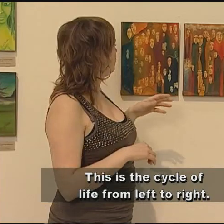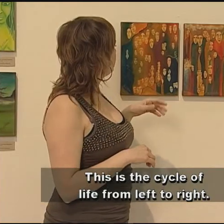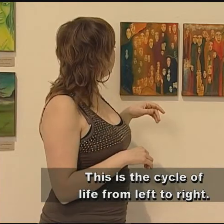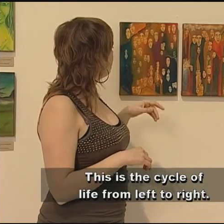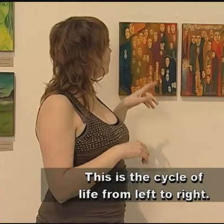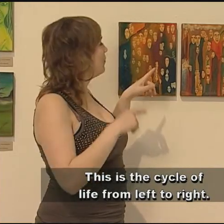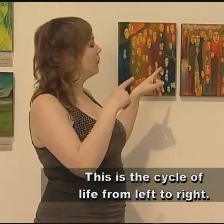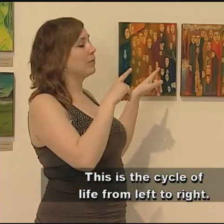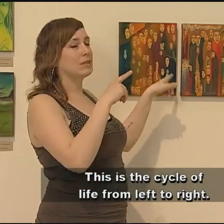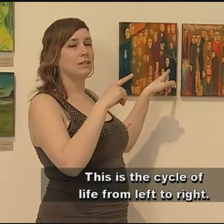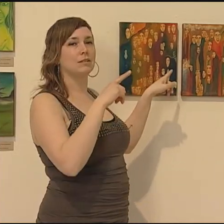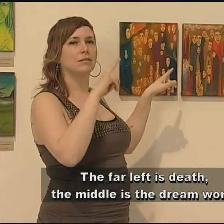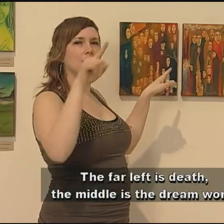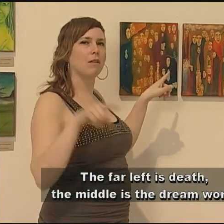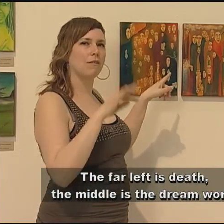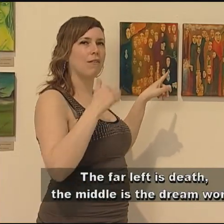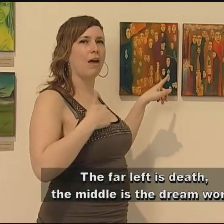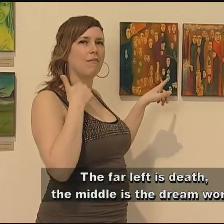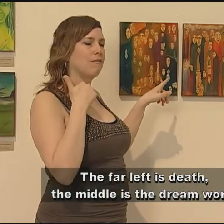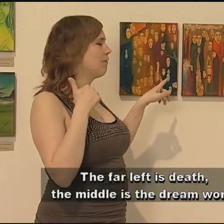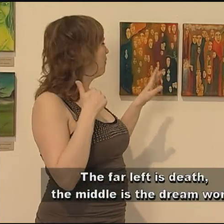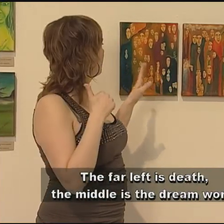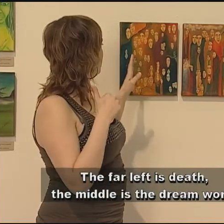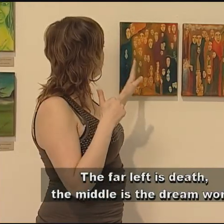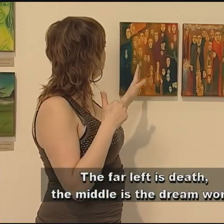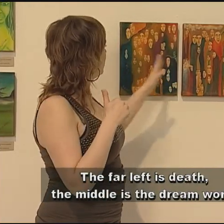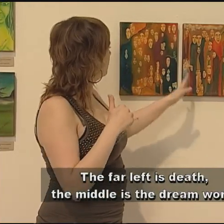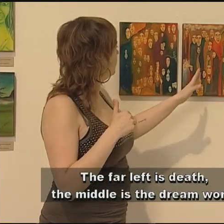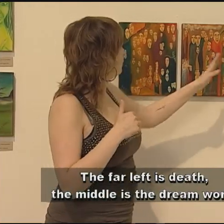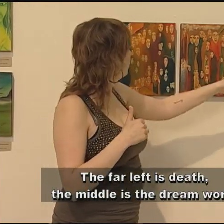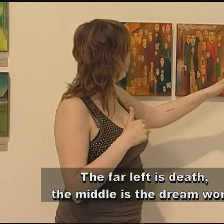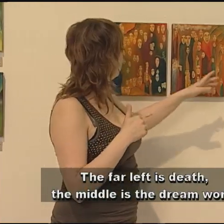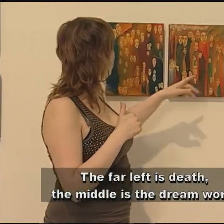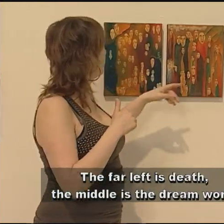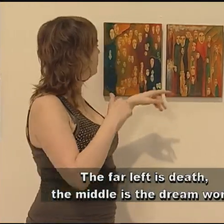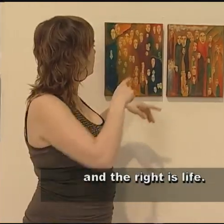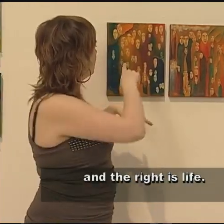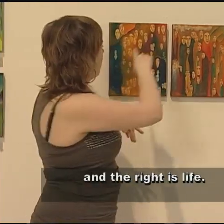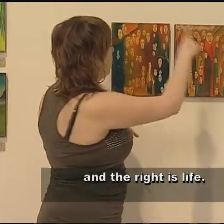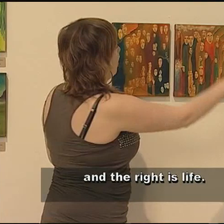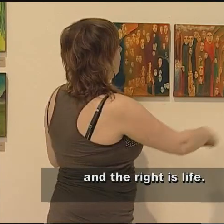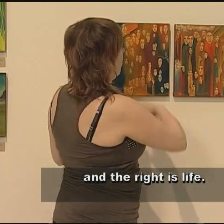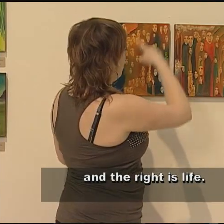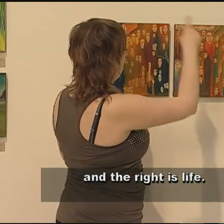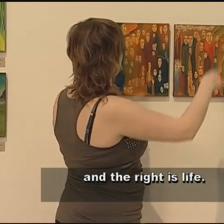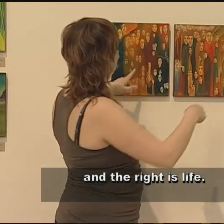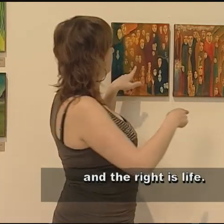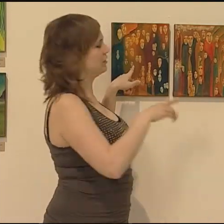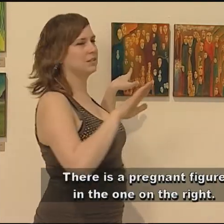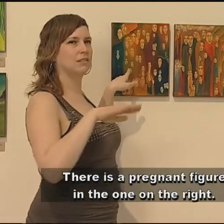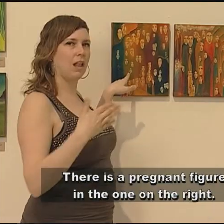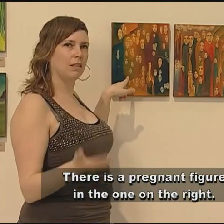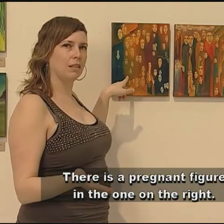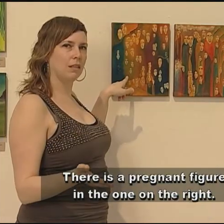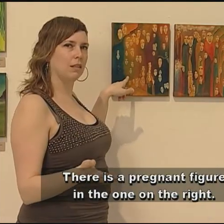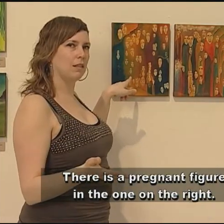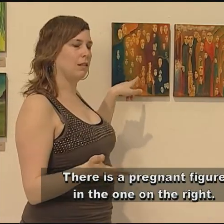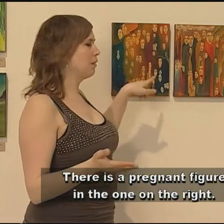life, from left to right. The far left is death, the middle is the dream world, and the right is life. There is a